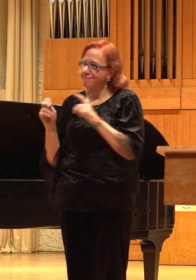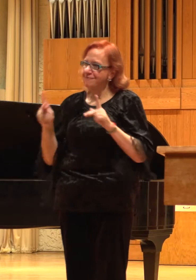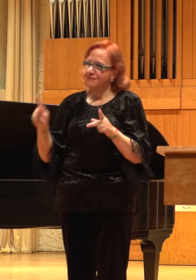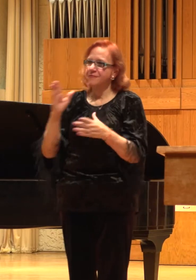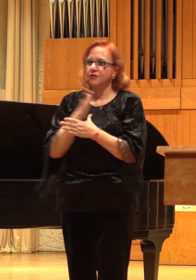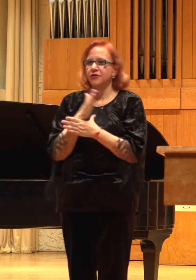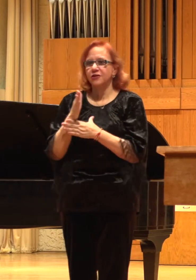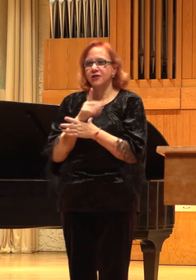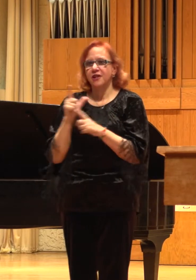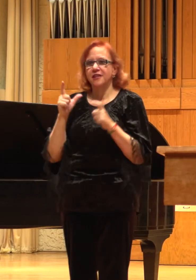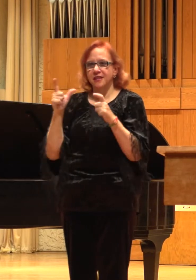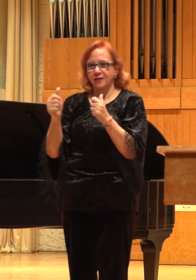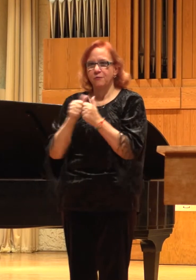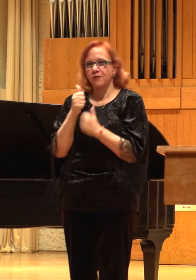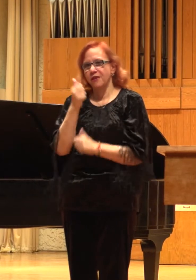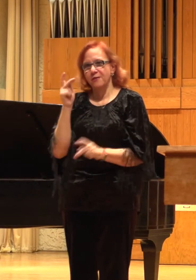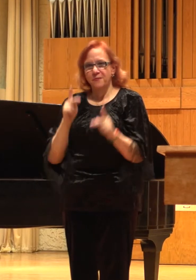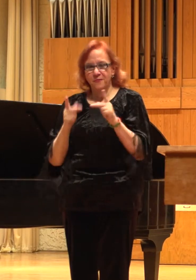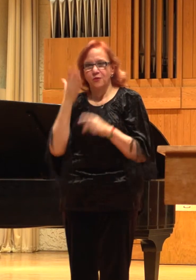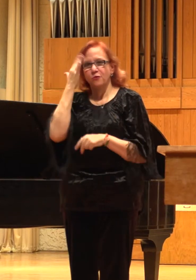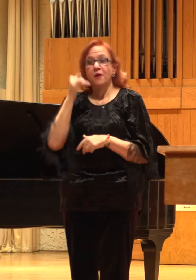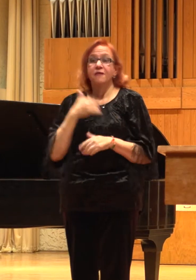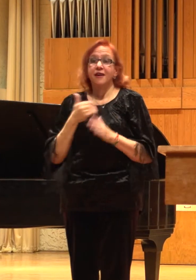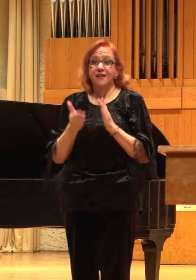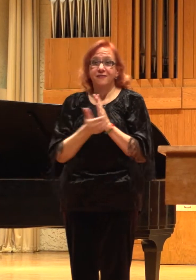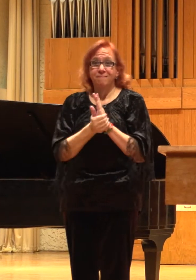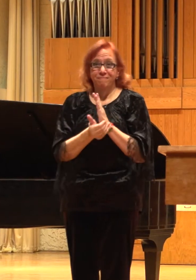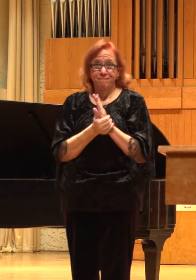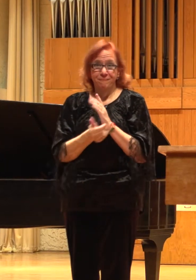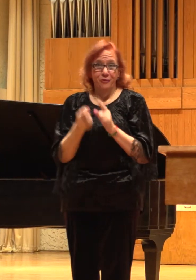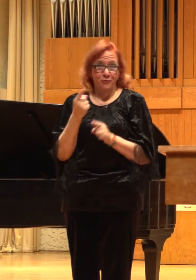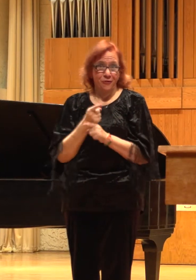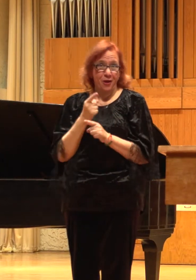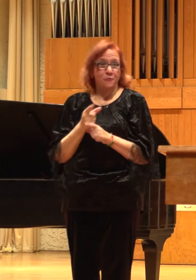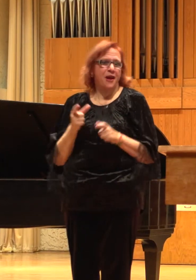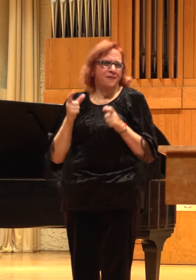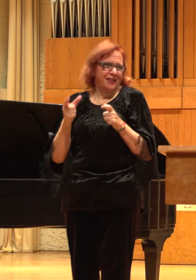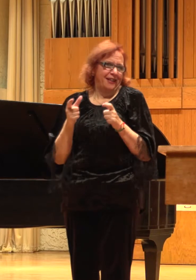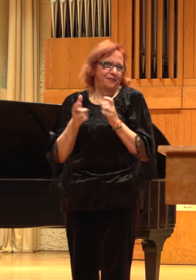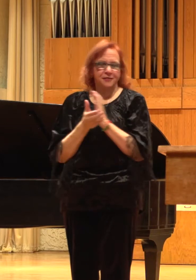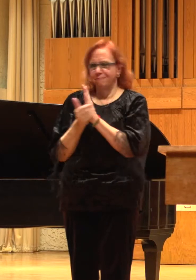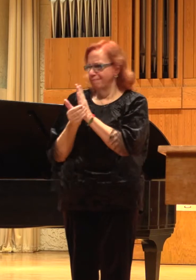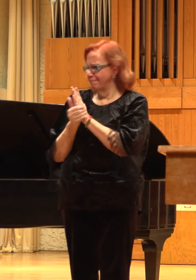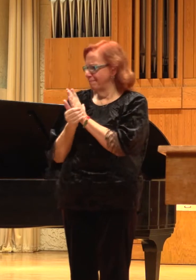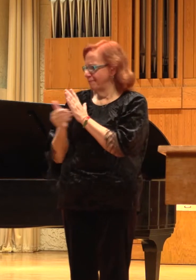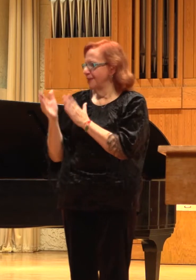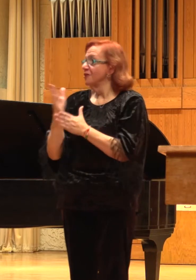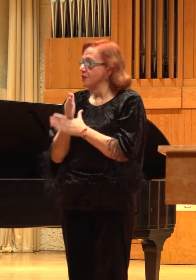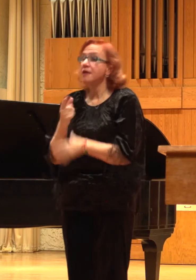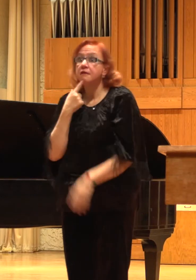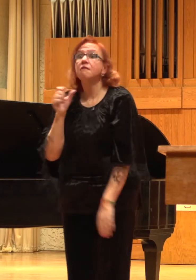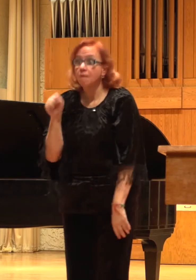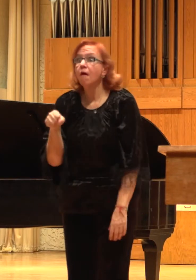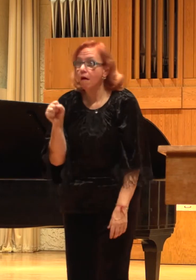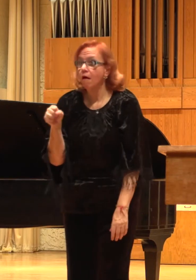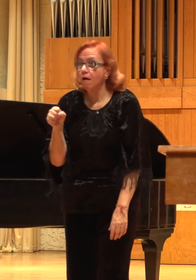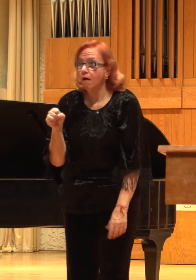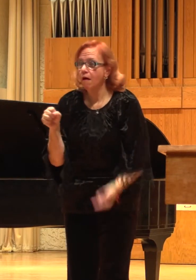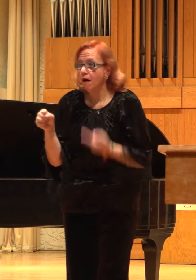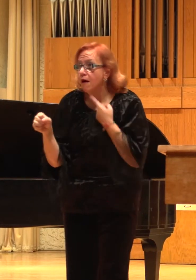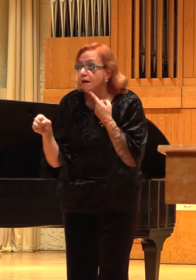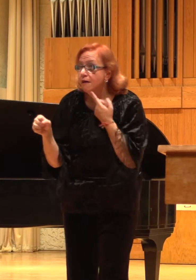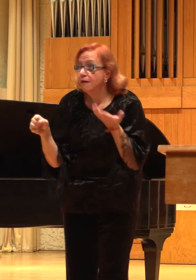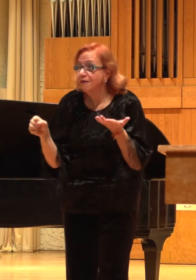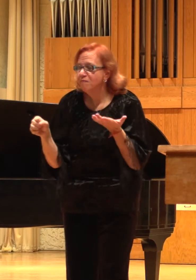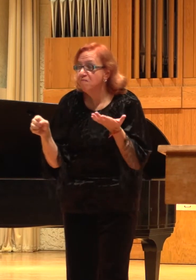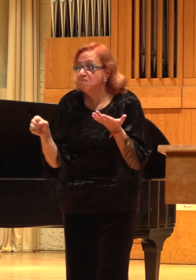share this gift with others. That's why we have gifts, right? We have gifts to share them with others. Go, Okay, to make